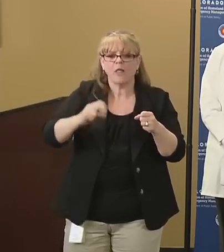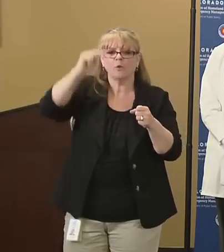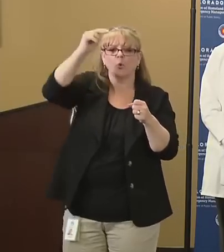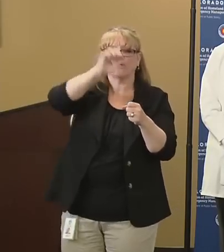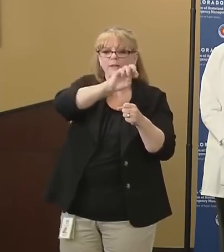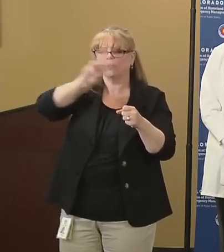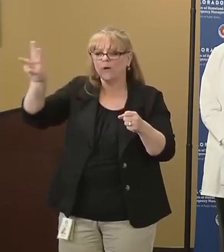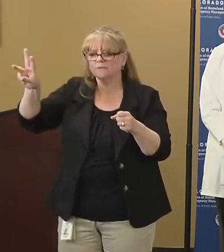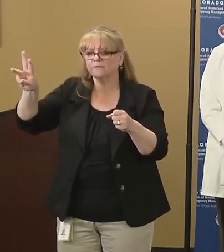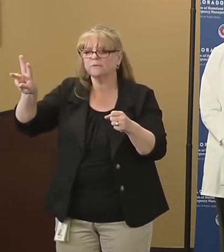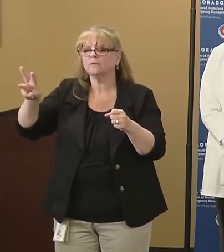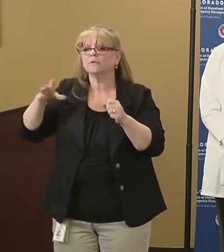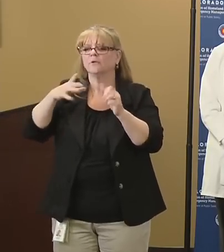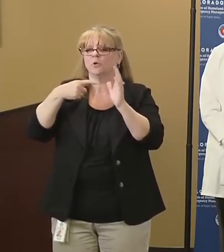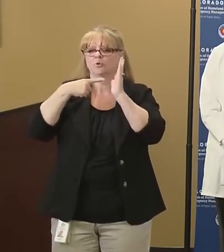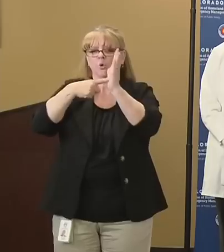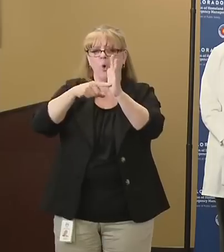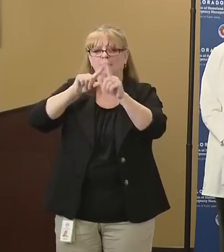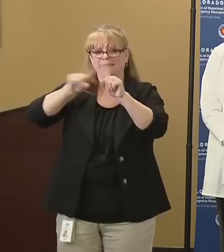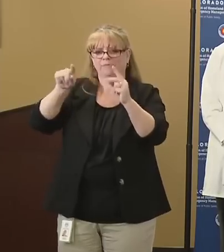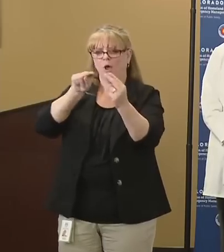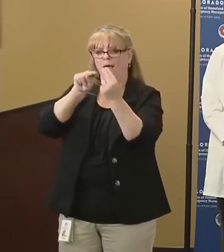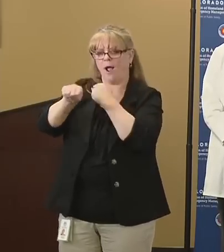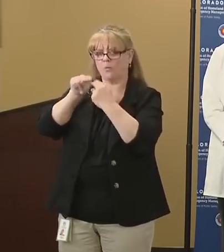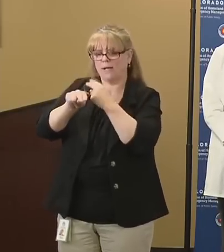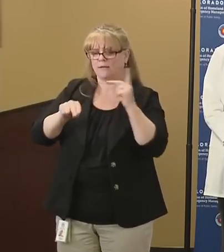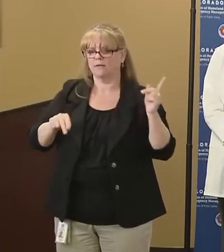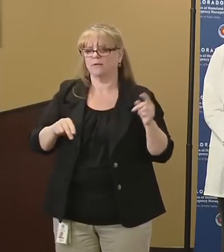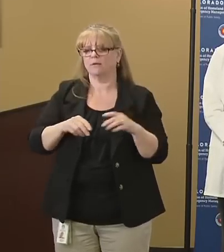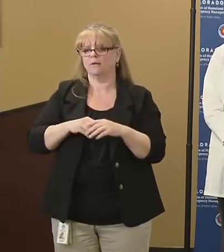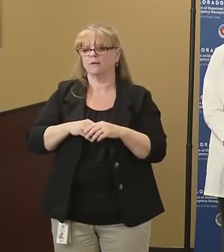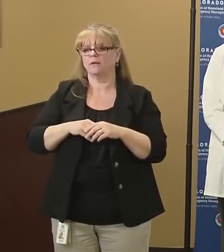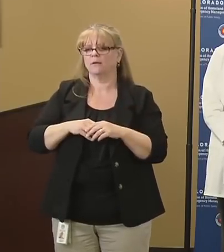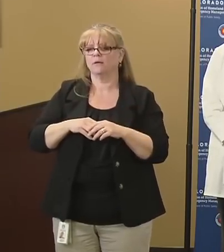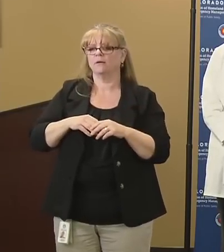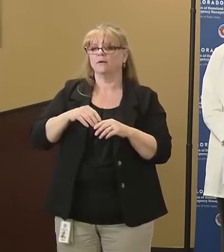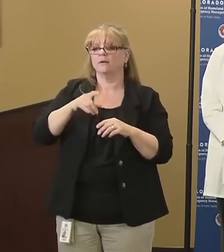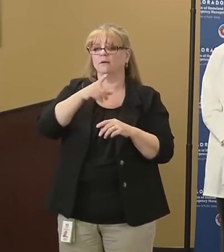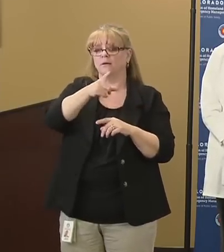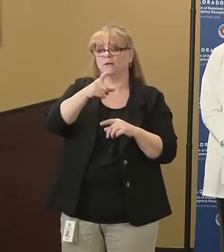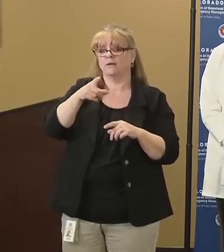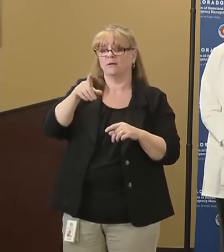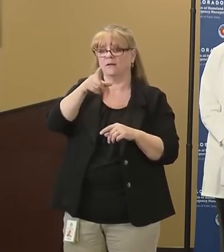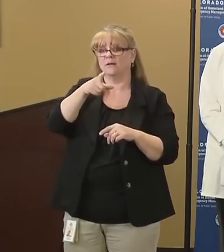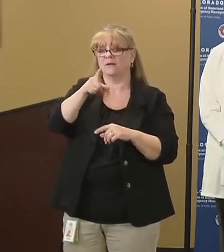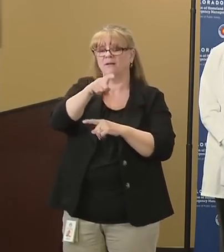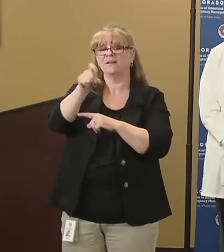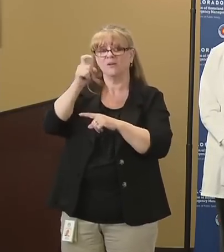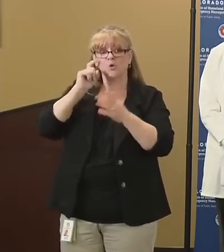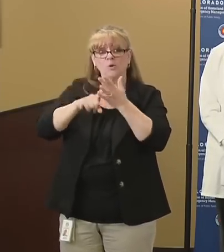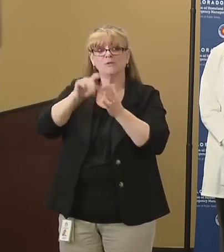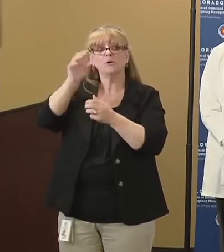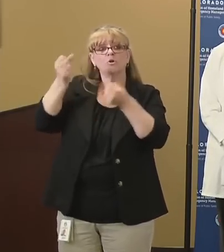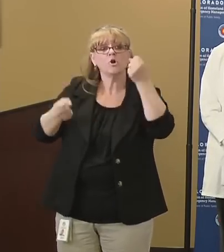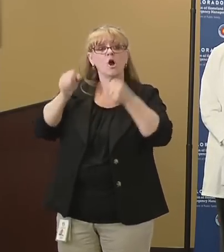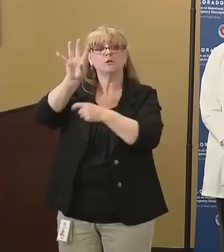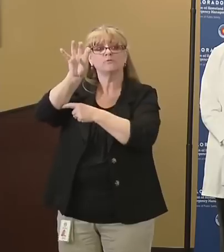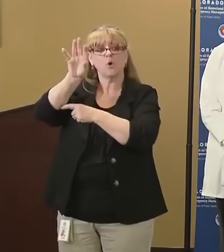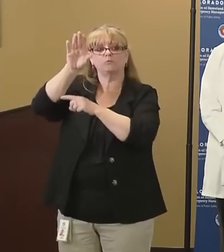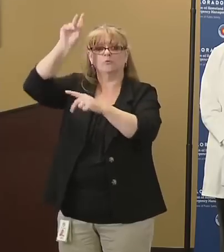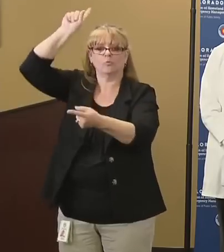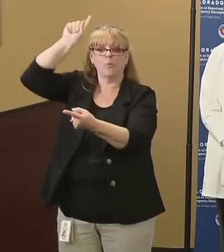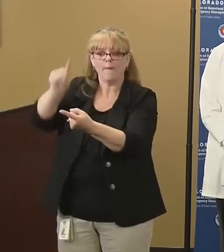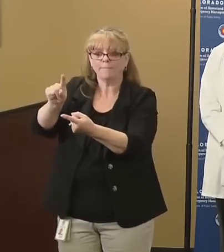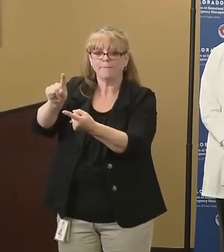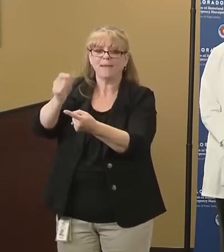very important, decreasing by 400 cars every day. And we expect and we need that decline to continue. Please stay at home unless absolutely